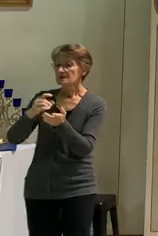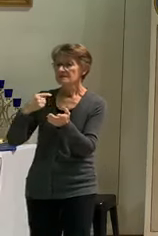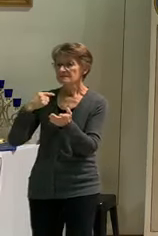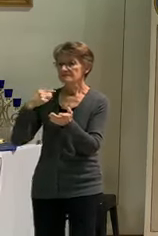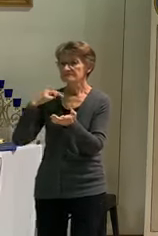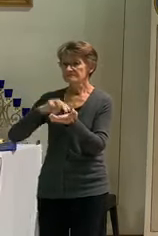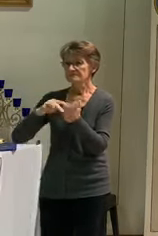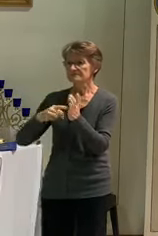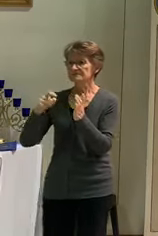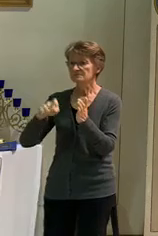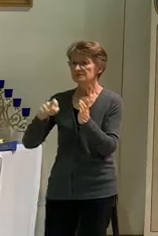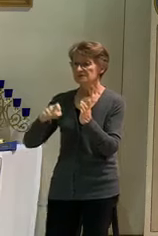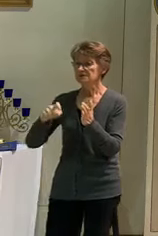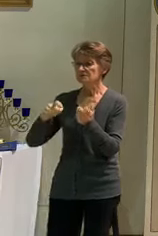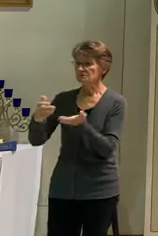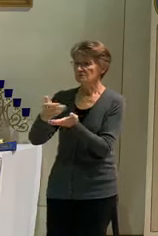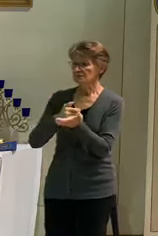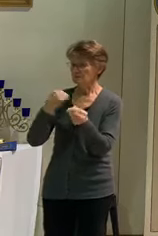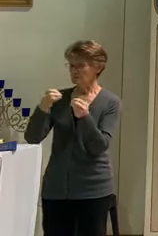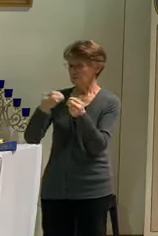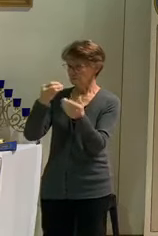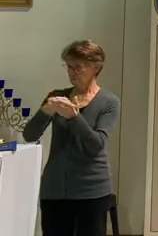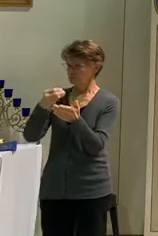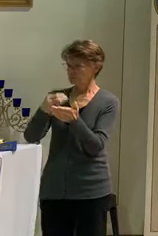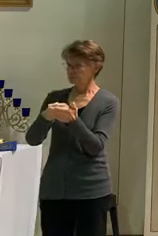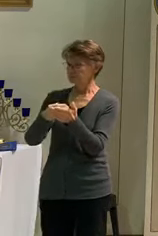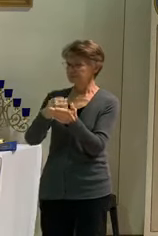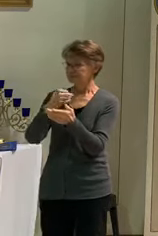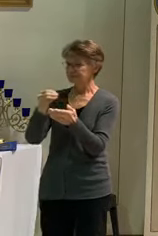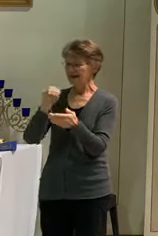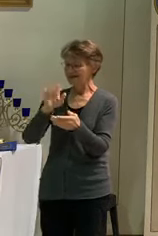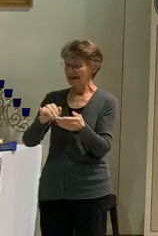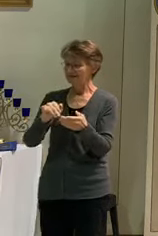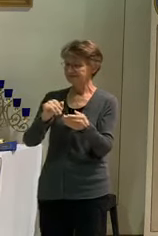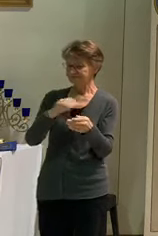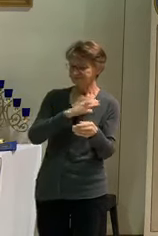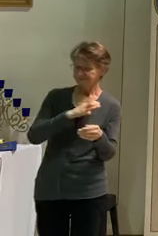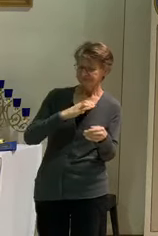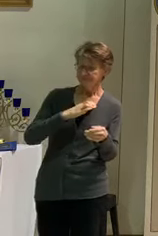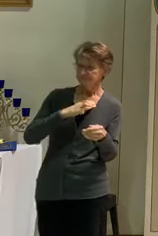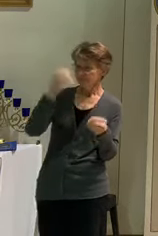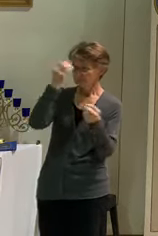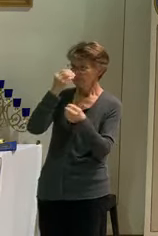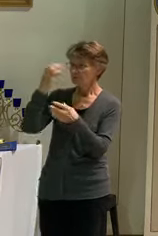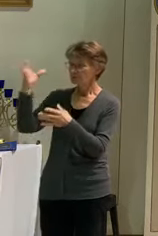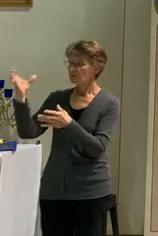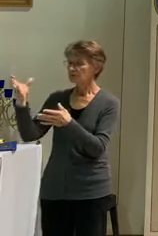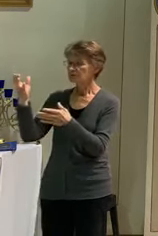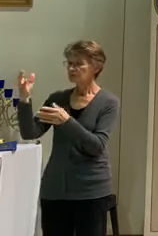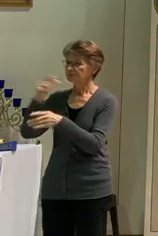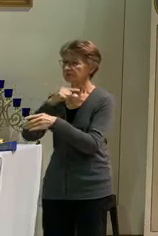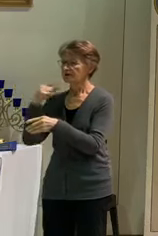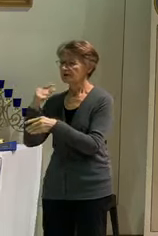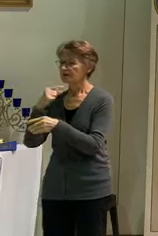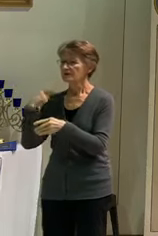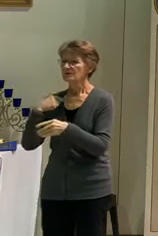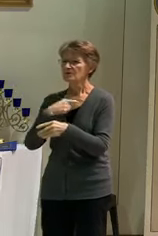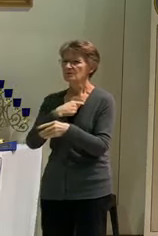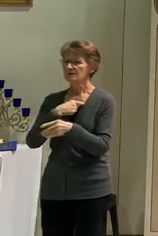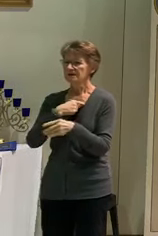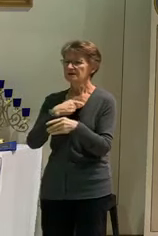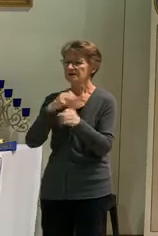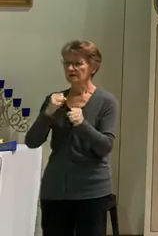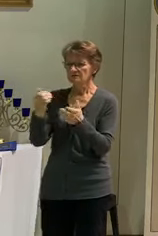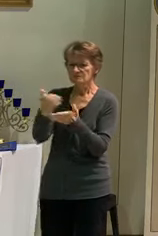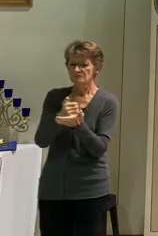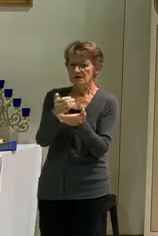project. We were also told that if we had other projects in our parish that we would like to do, that we